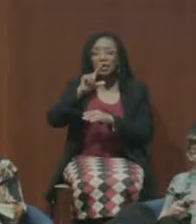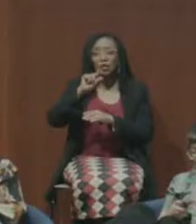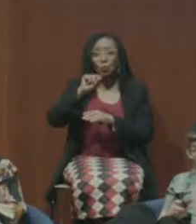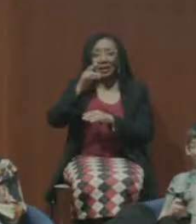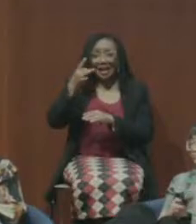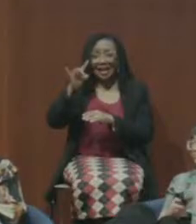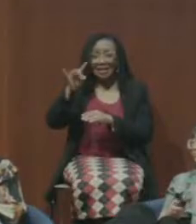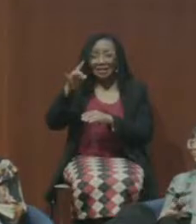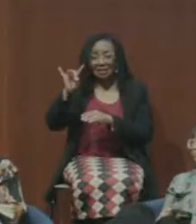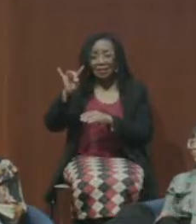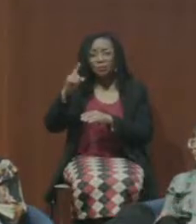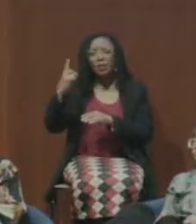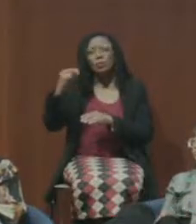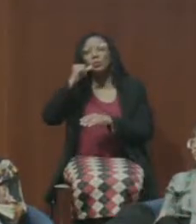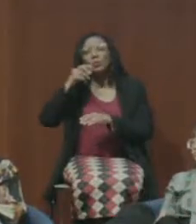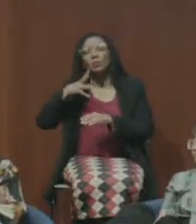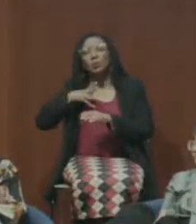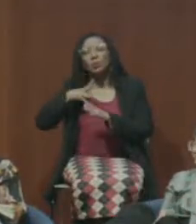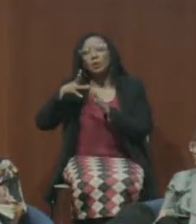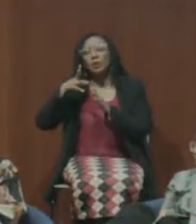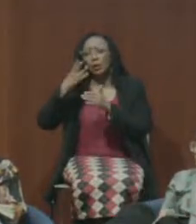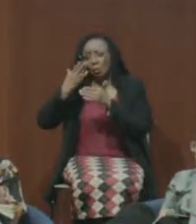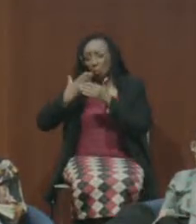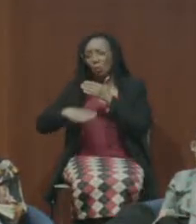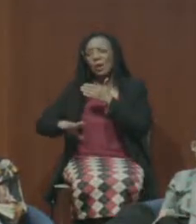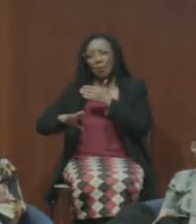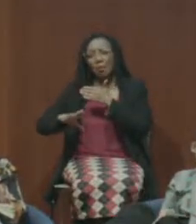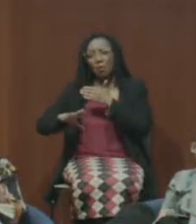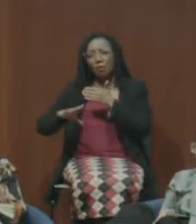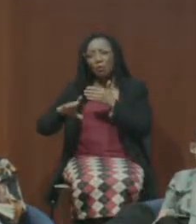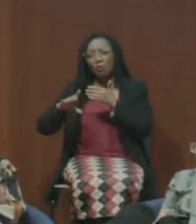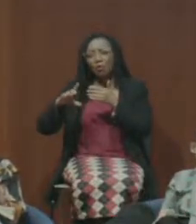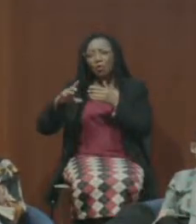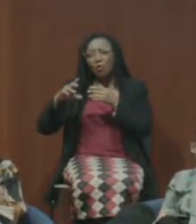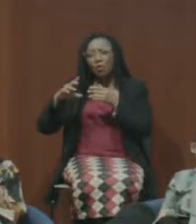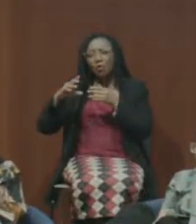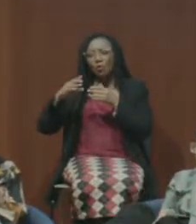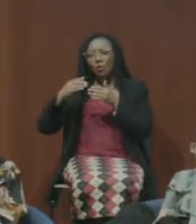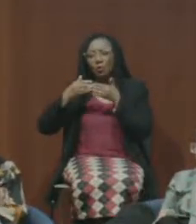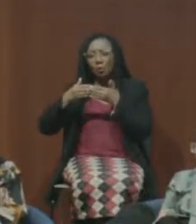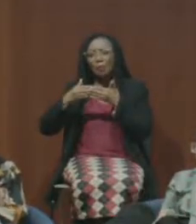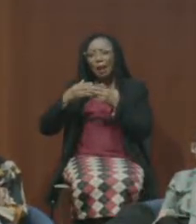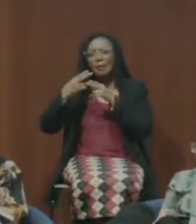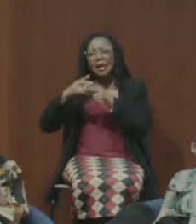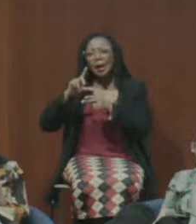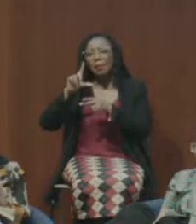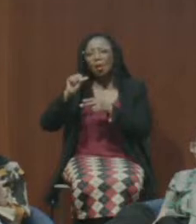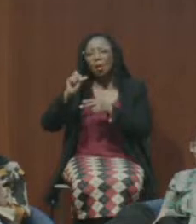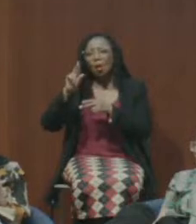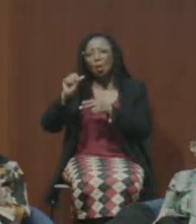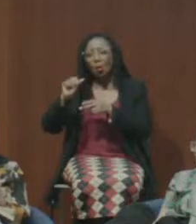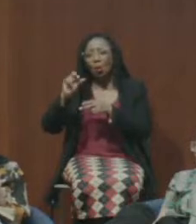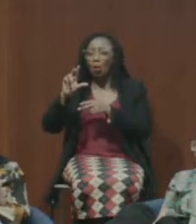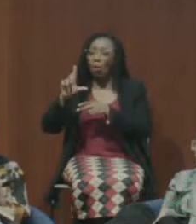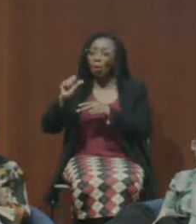2023, she gave birth to a baby called Laura.